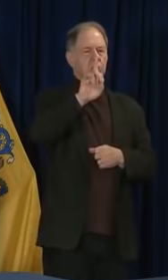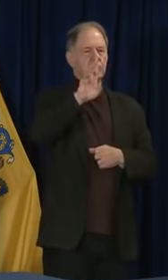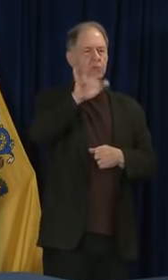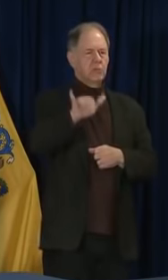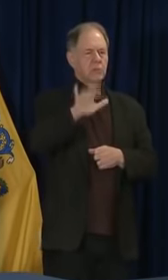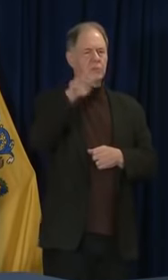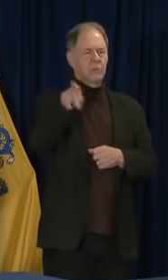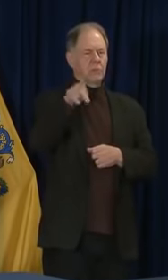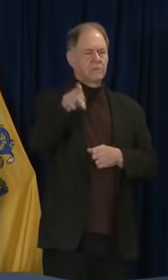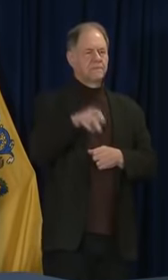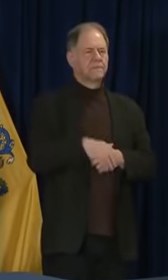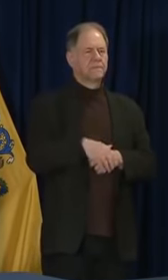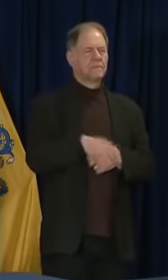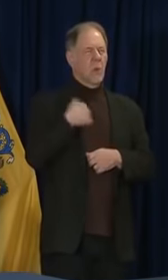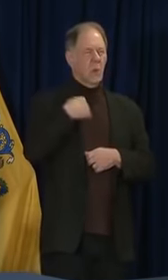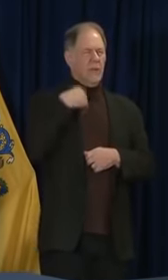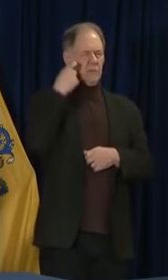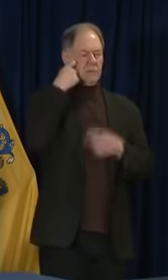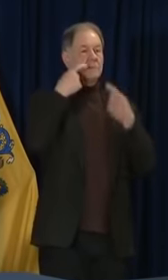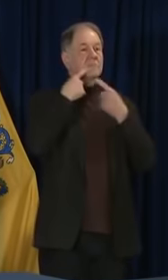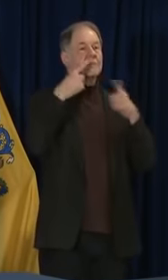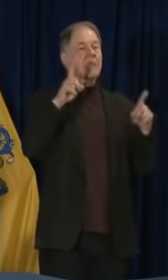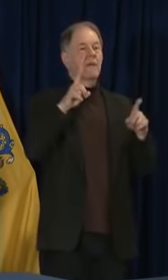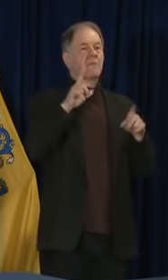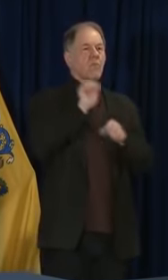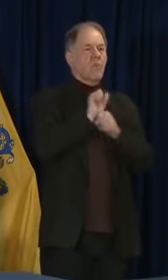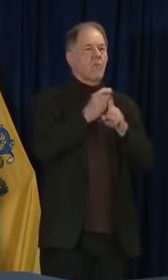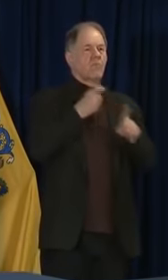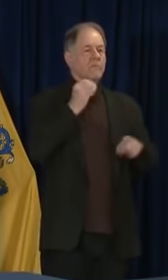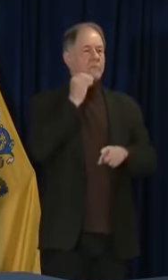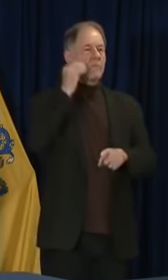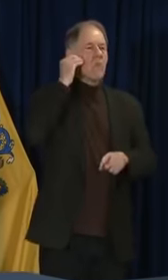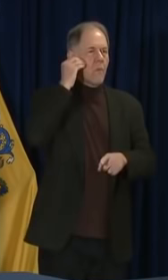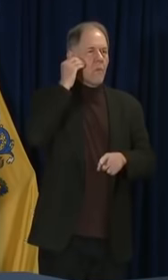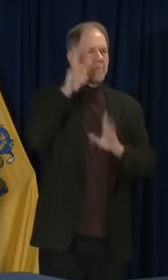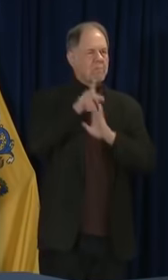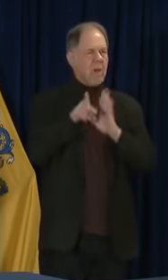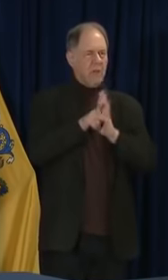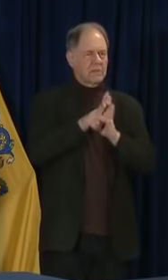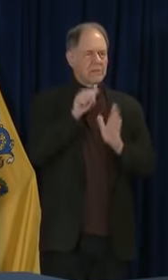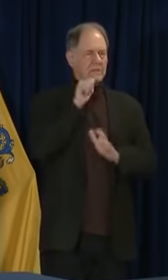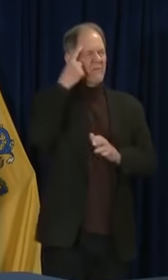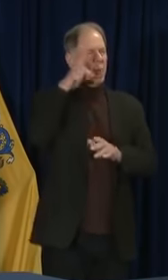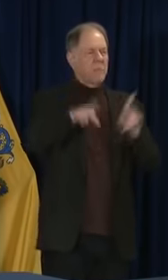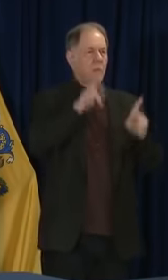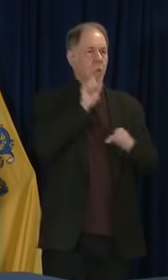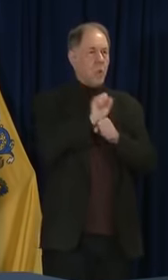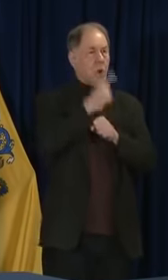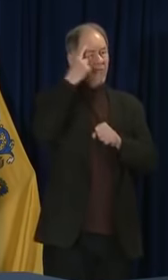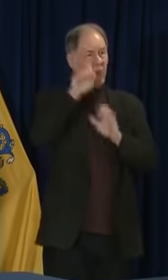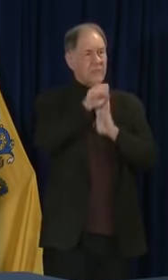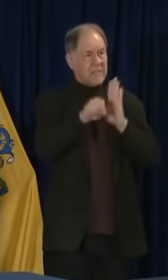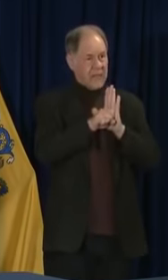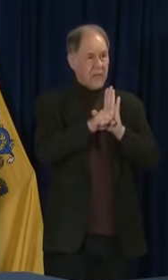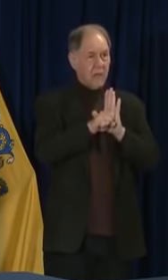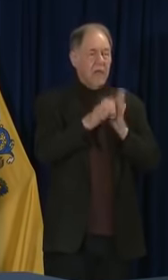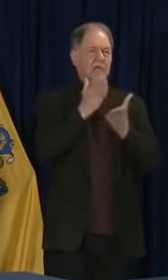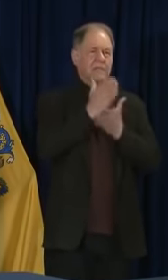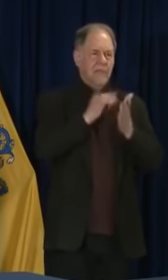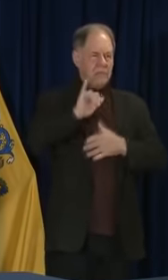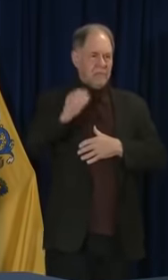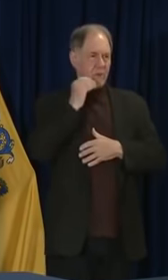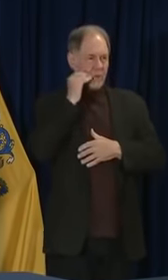announced our work from home policy for state workers yesterday, and as Sheila rightfully said,